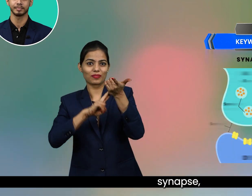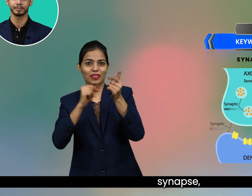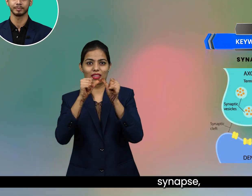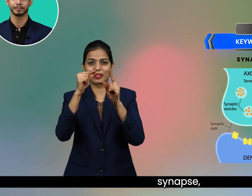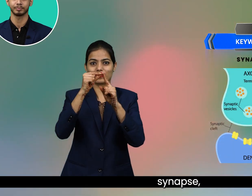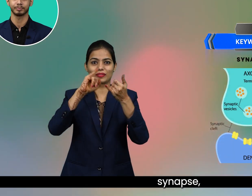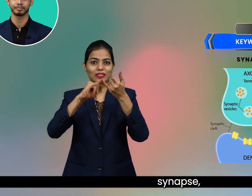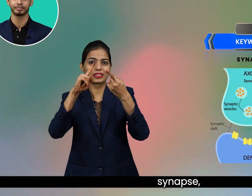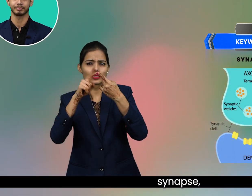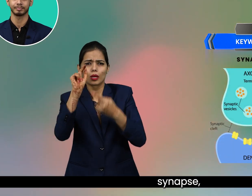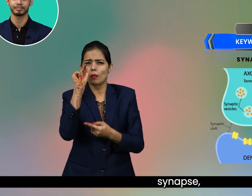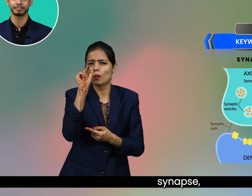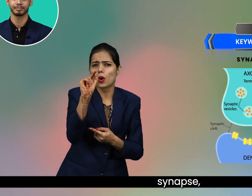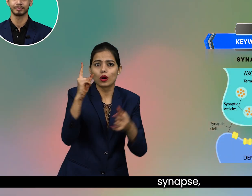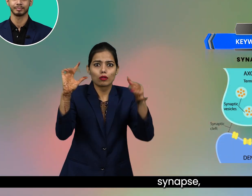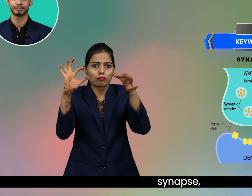synapse,